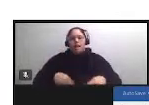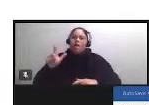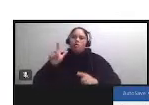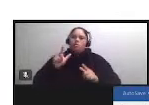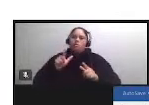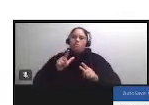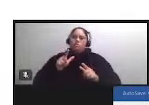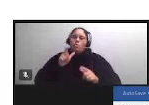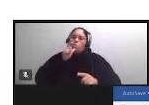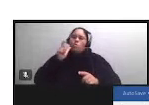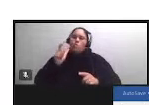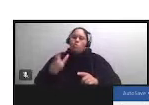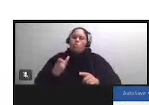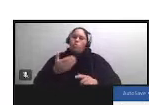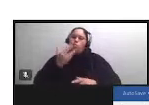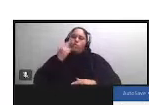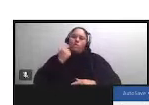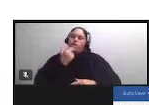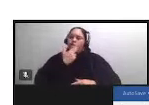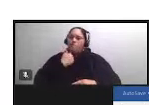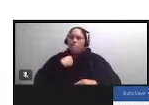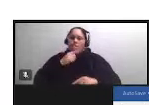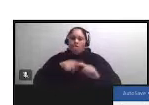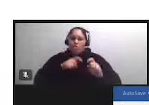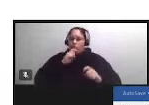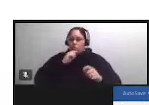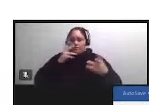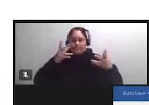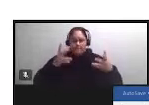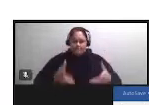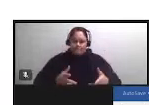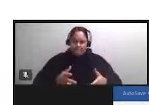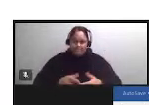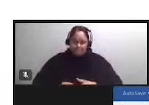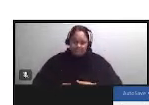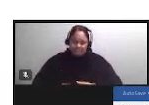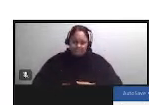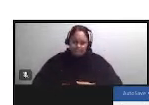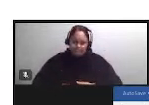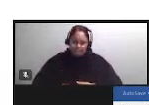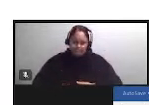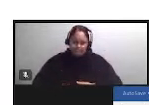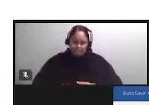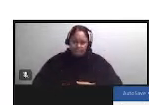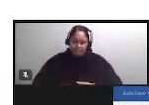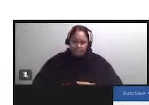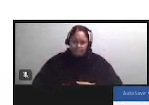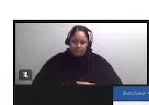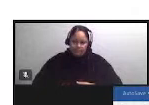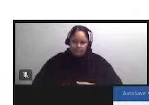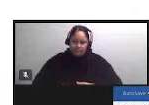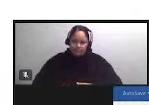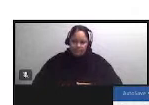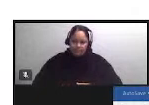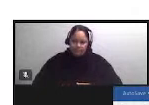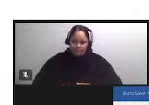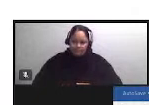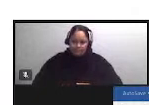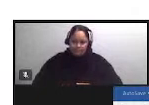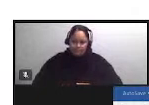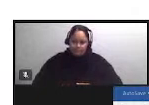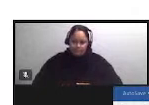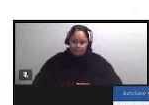is quite so nice, and I can't use it here. So the issue of